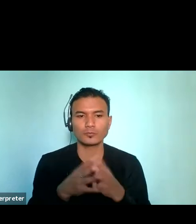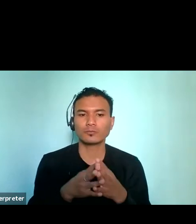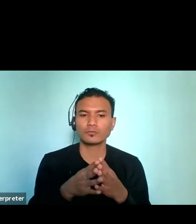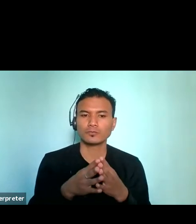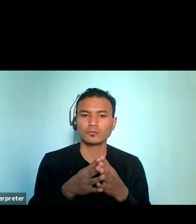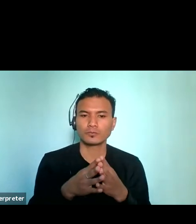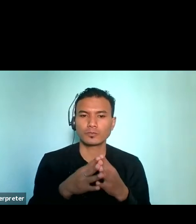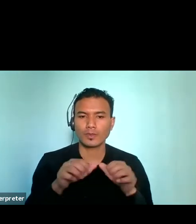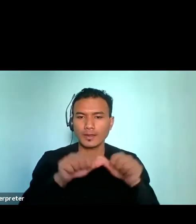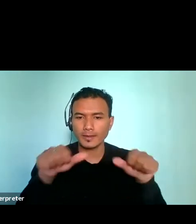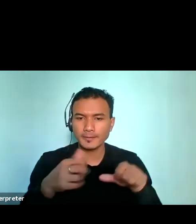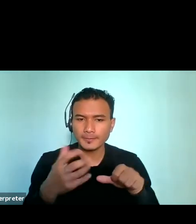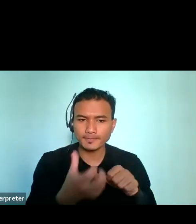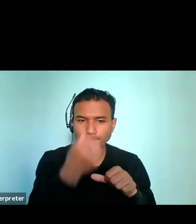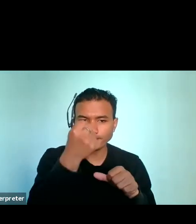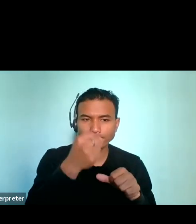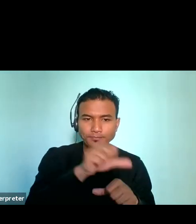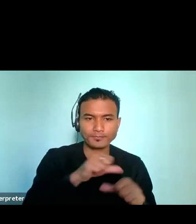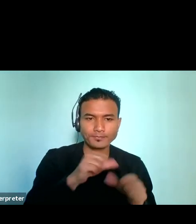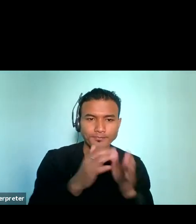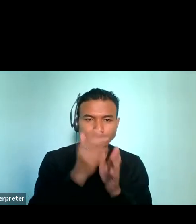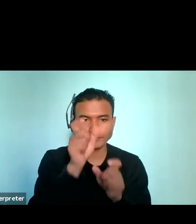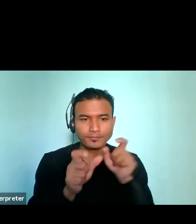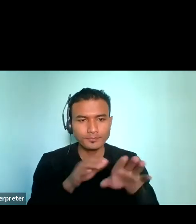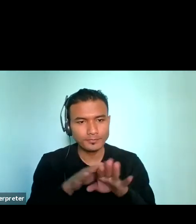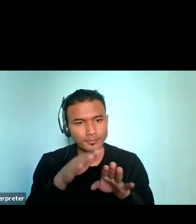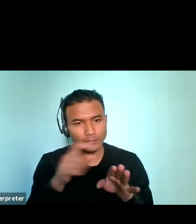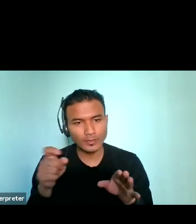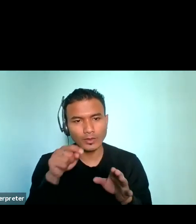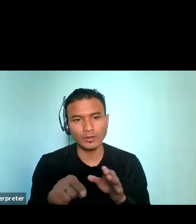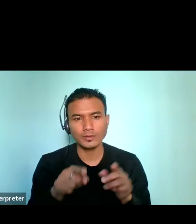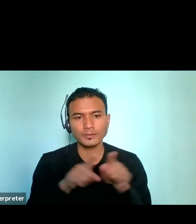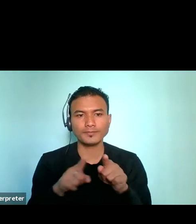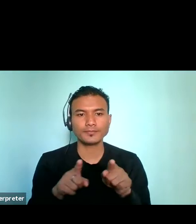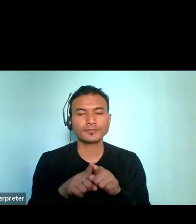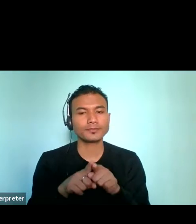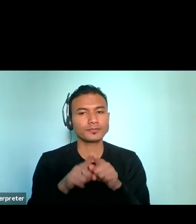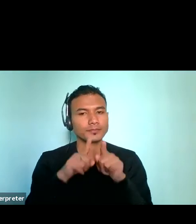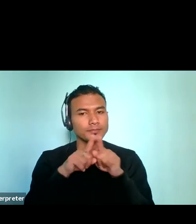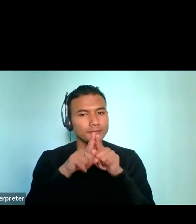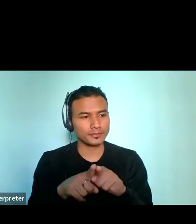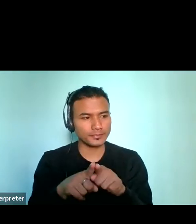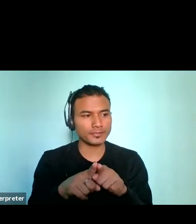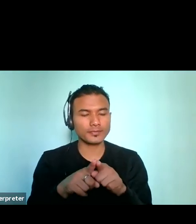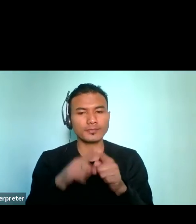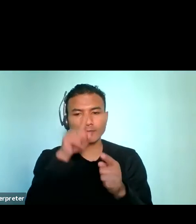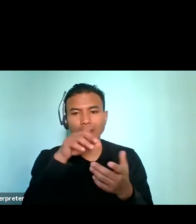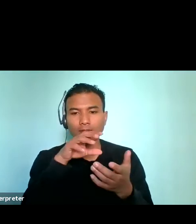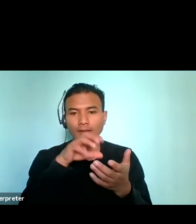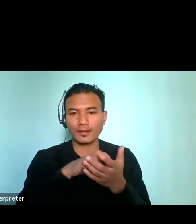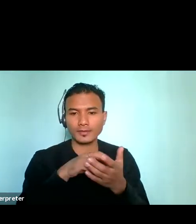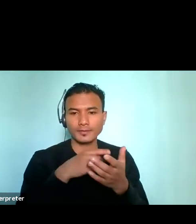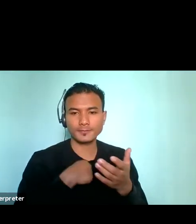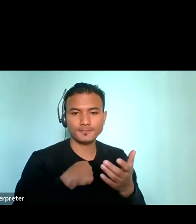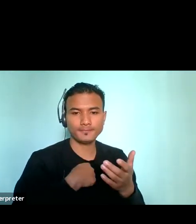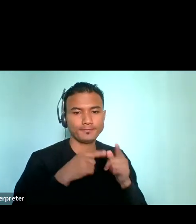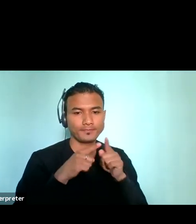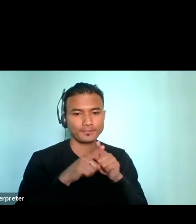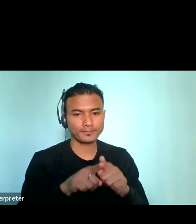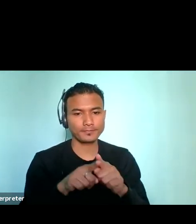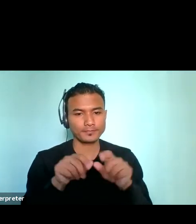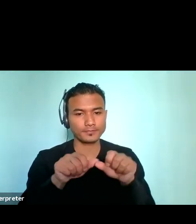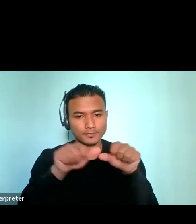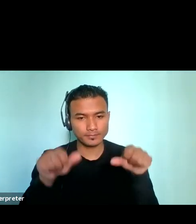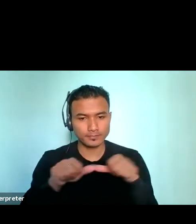the land rights of the indigenous peoples. And it is also a platform where I have learned a